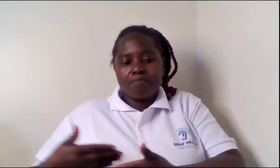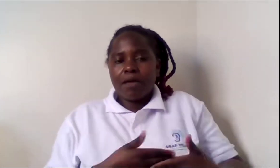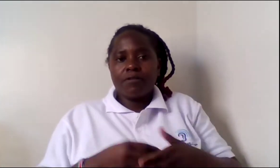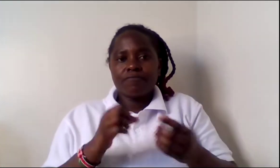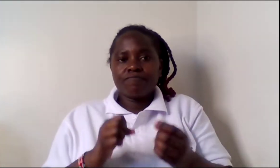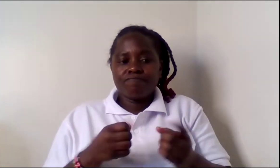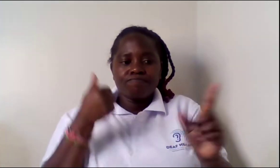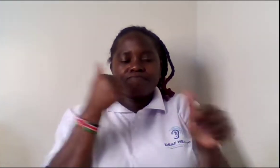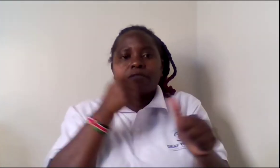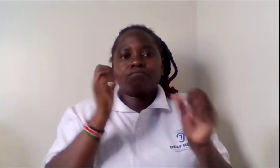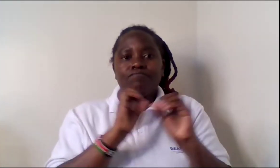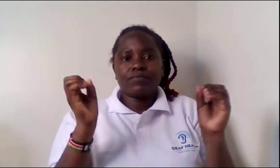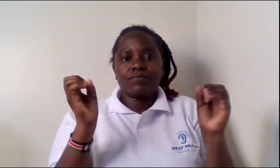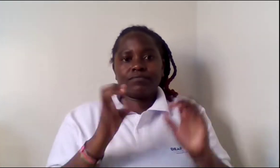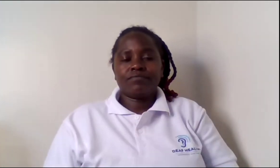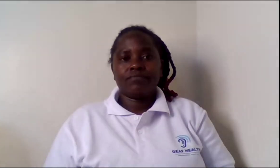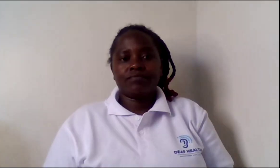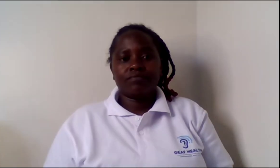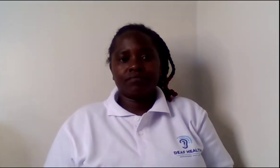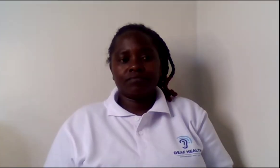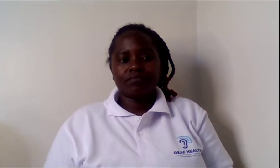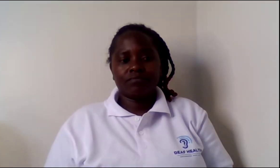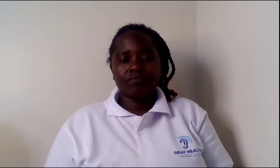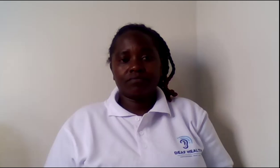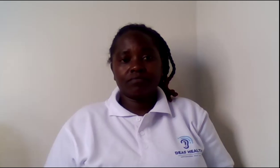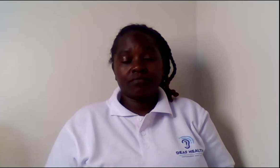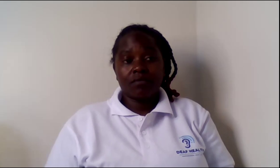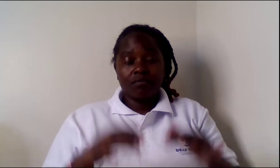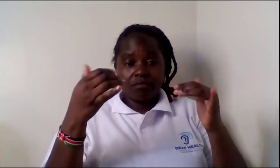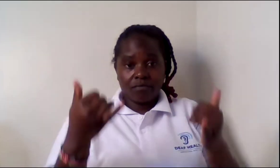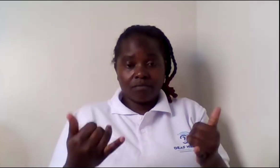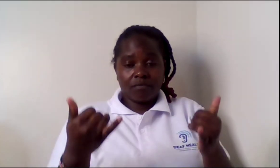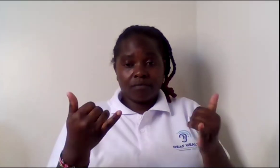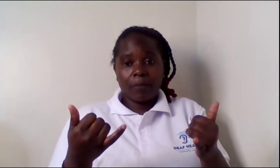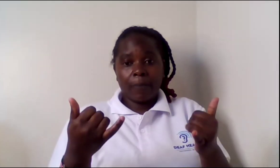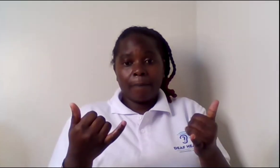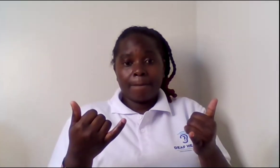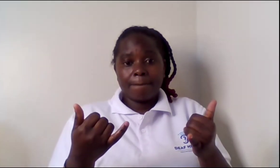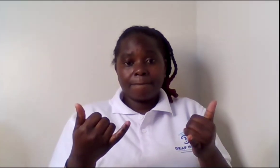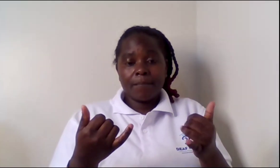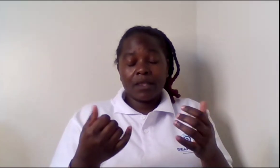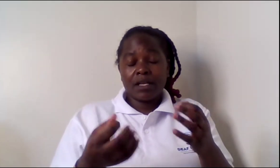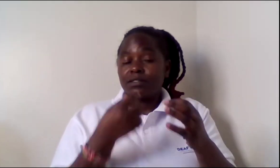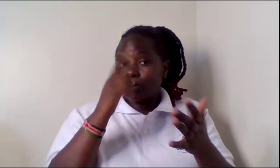other STIs. The current guidelines are as long as the viral load is